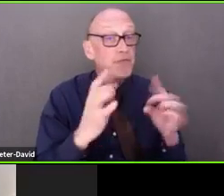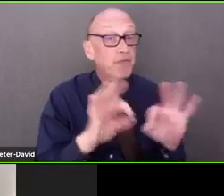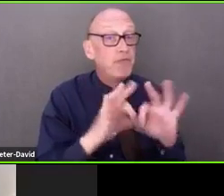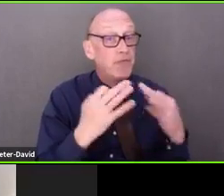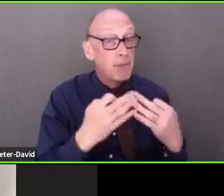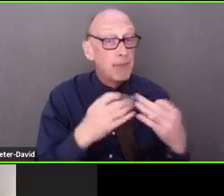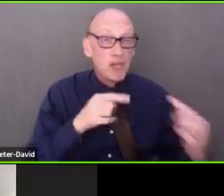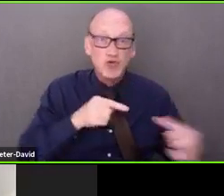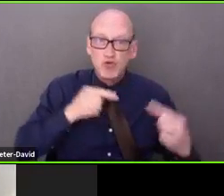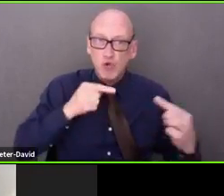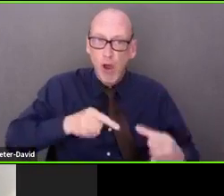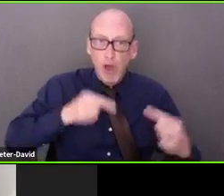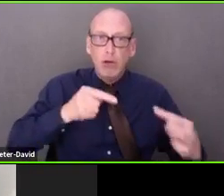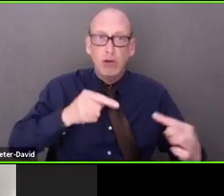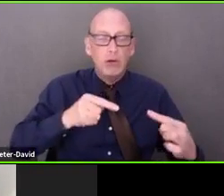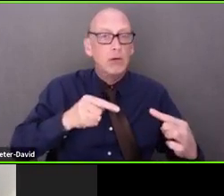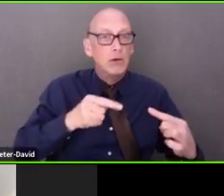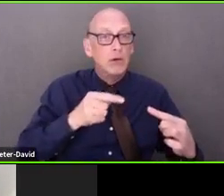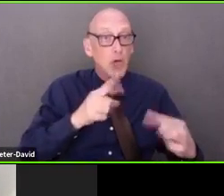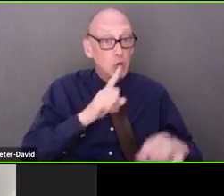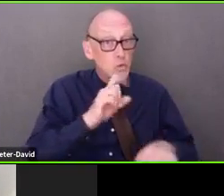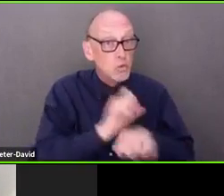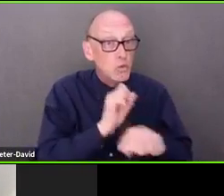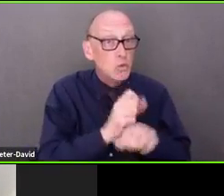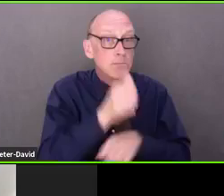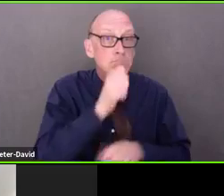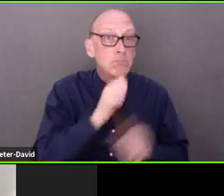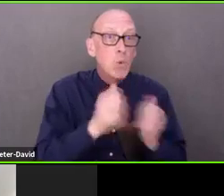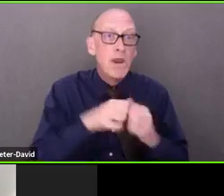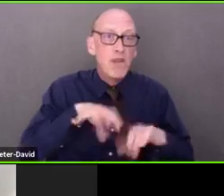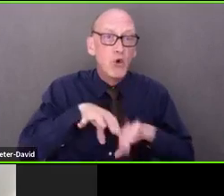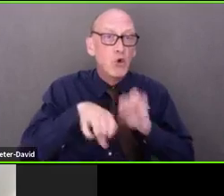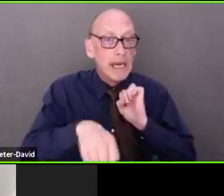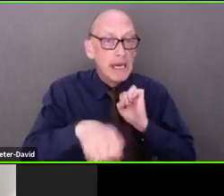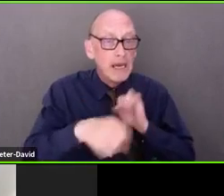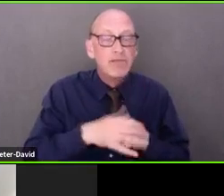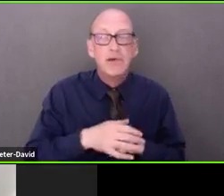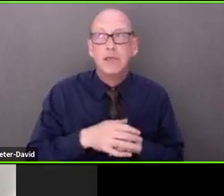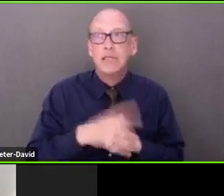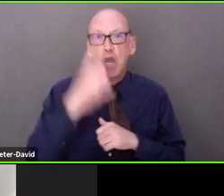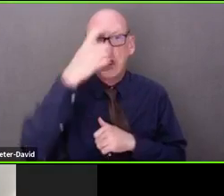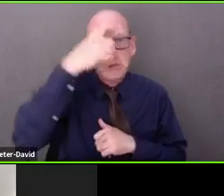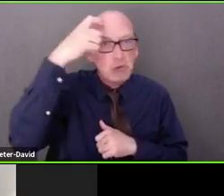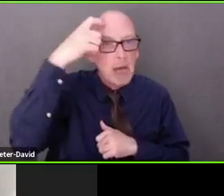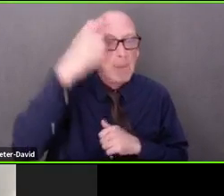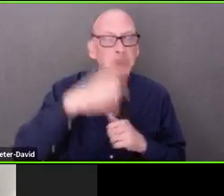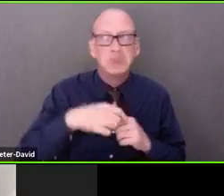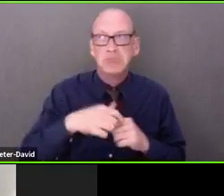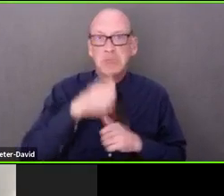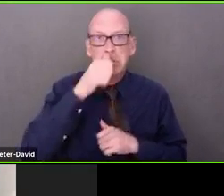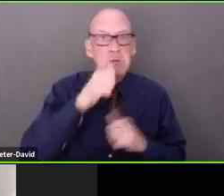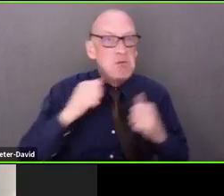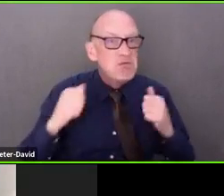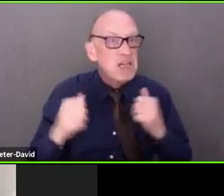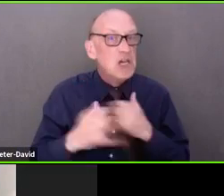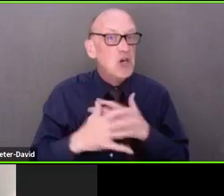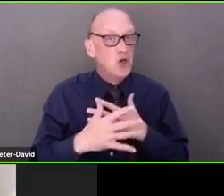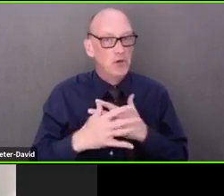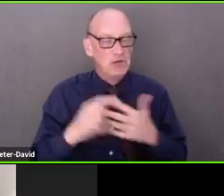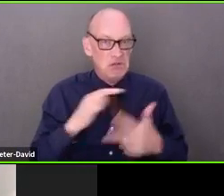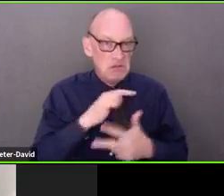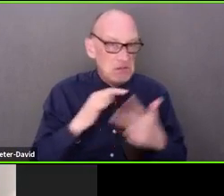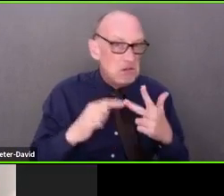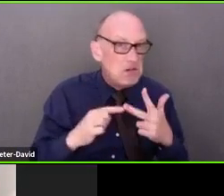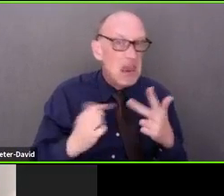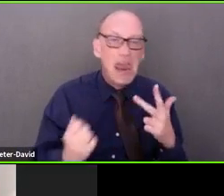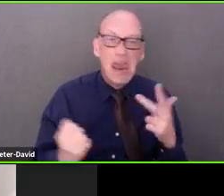struggling and they are dealing with grieving, and they are dealing with the trauma, they are dealing with the fear, all of the things that